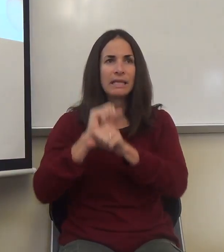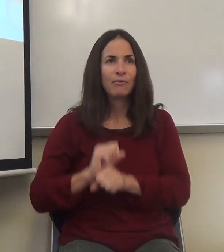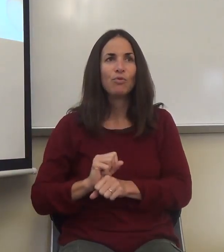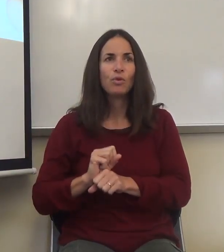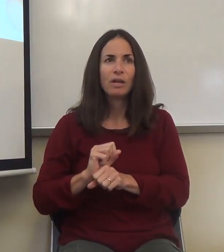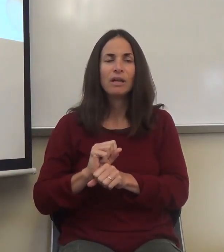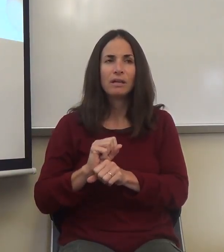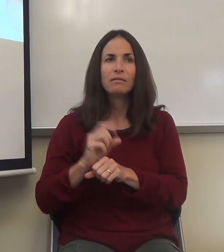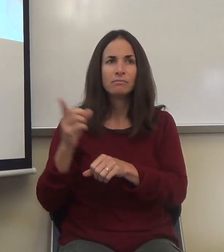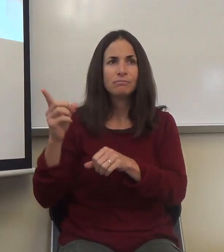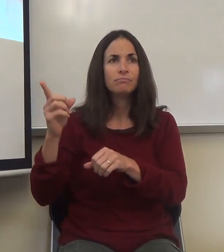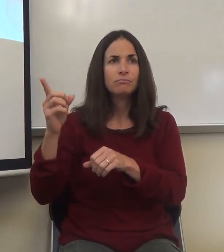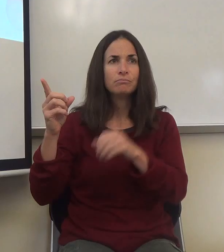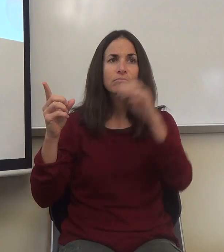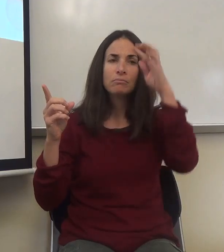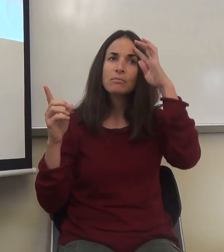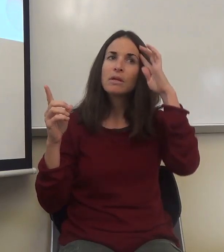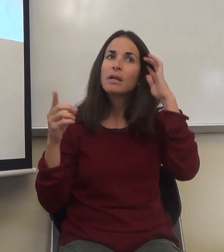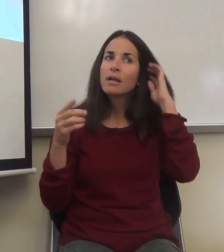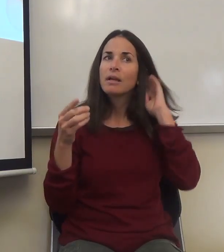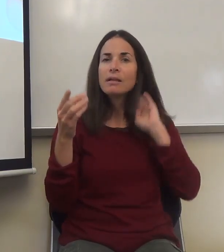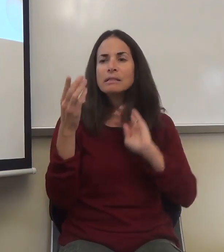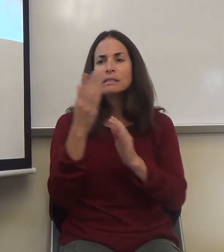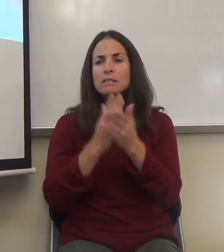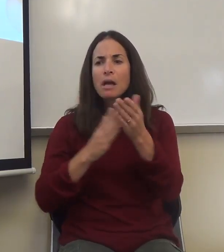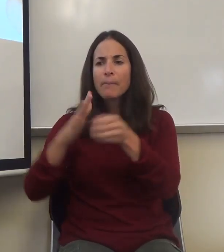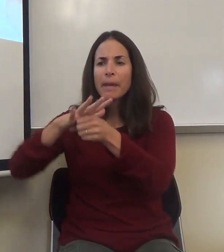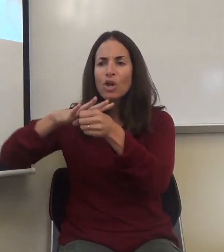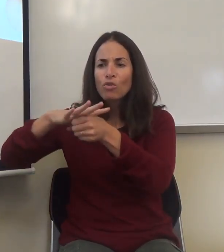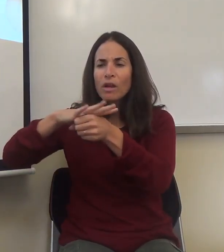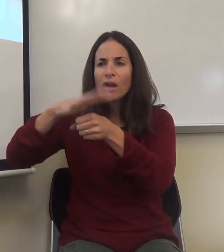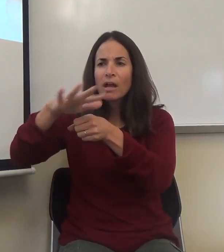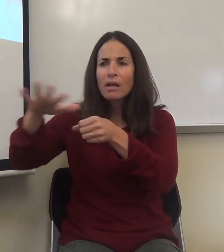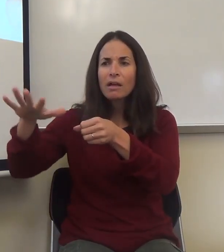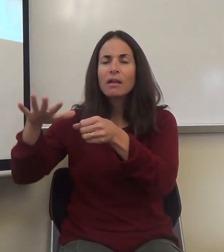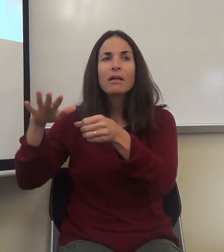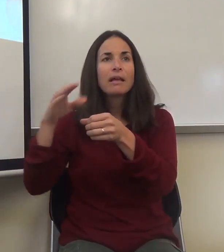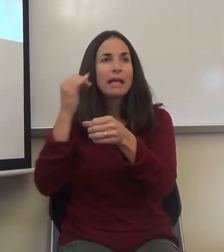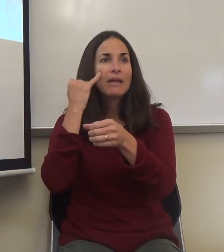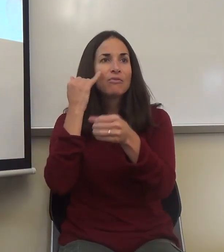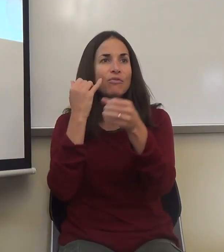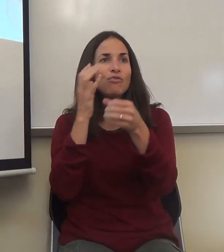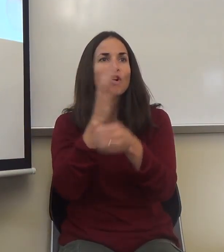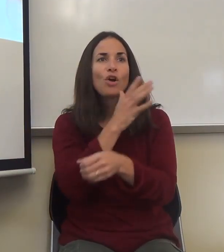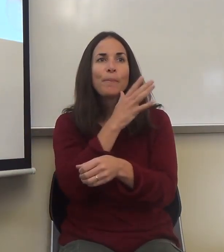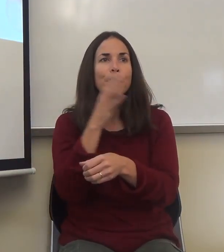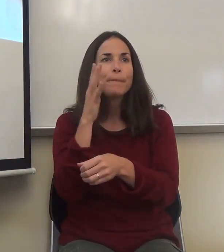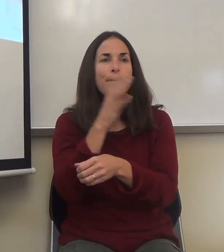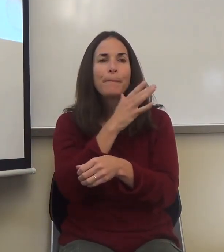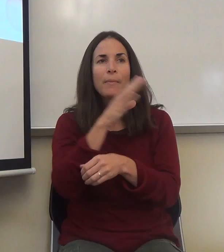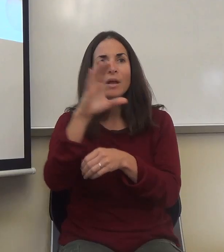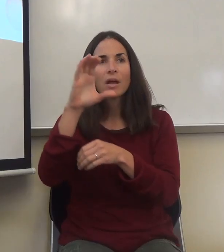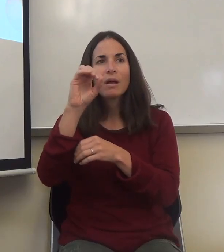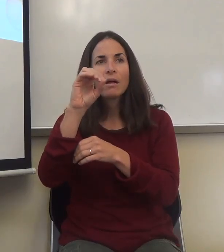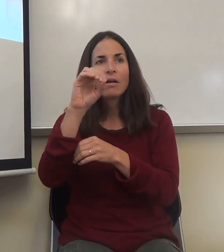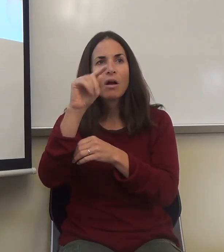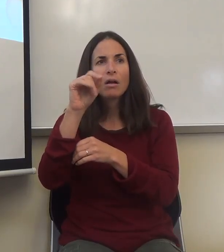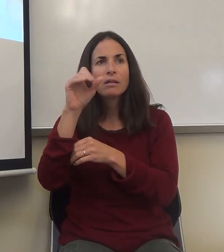very big deal Because for women to go over there. The Yeah. English already had laws to Yeah. prevent This- slavery, and that